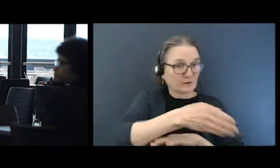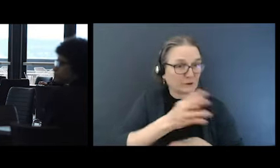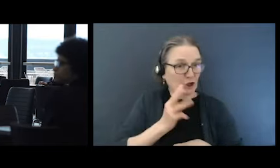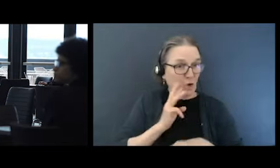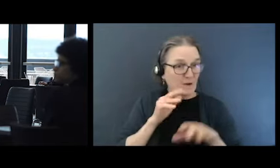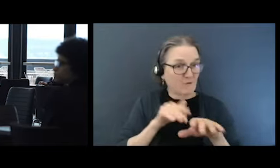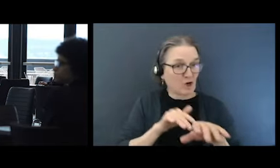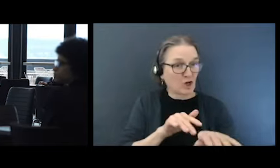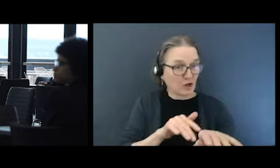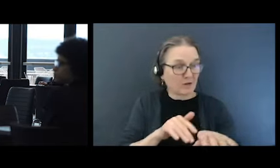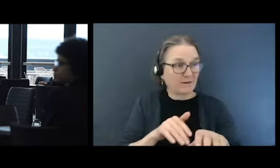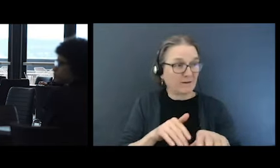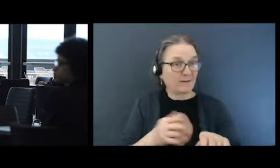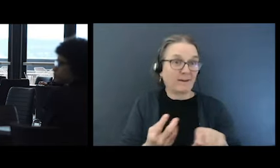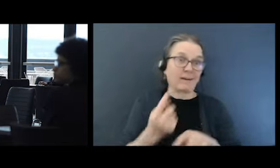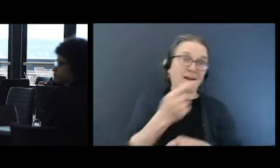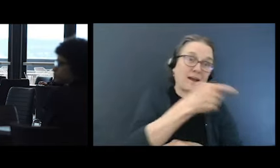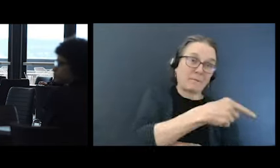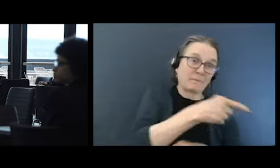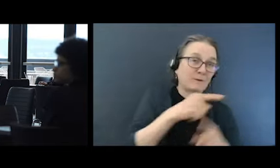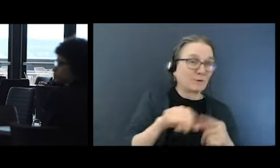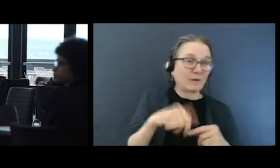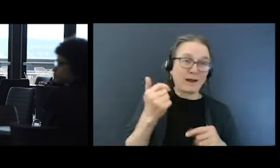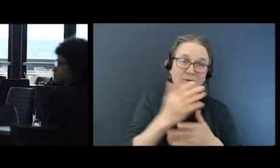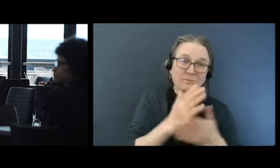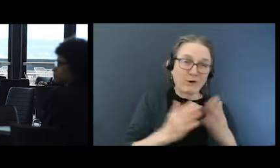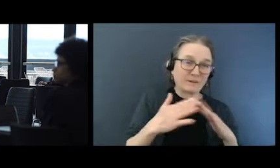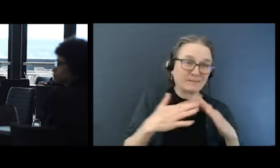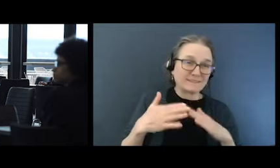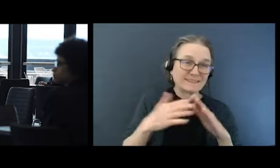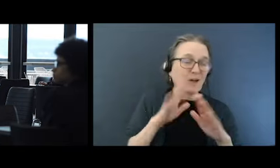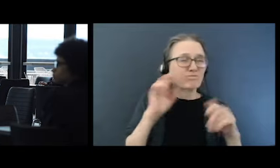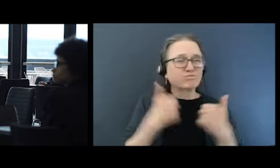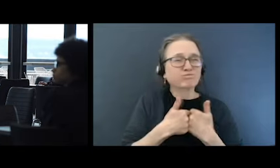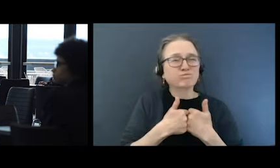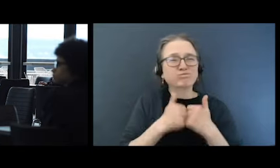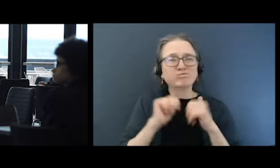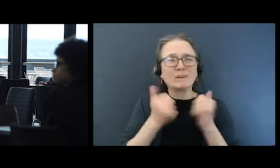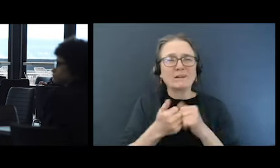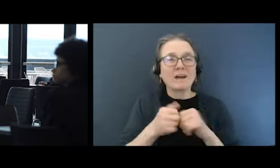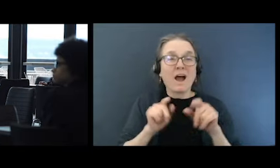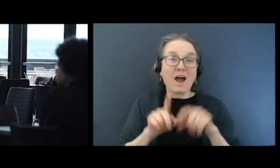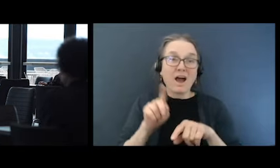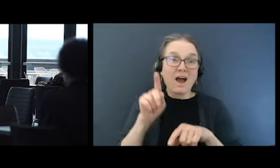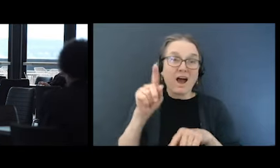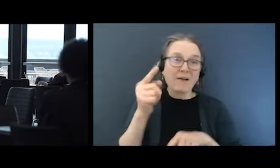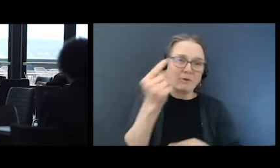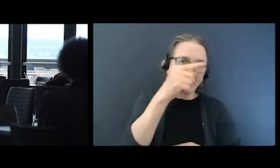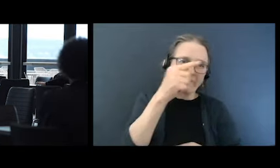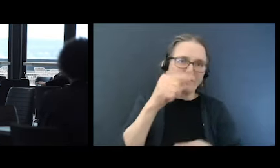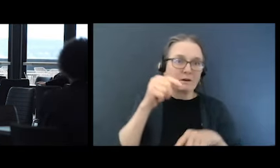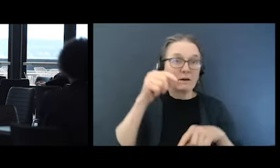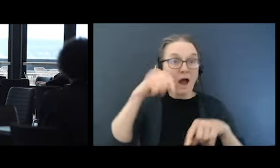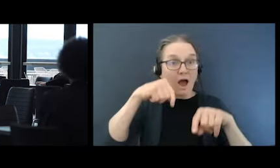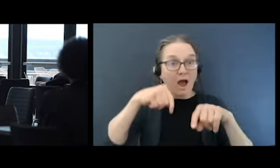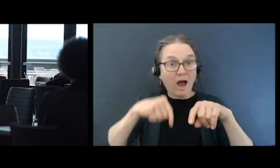about, but it is part of, okay, how much time do I have to spend in meetings with